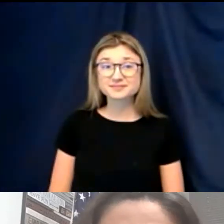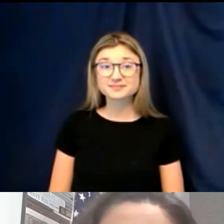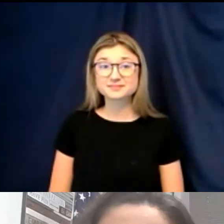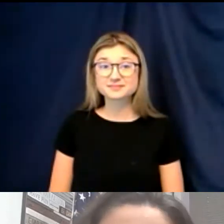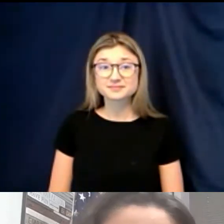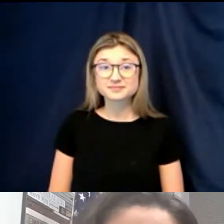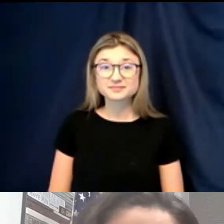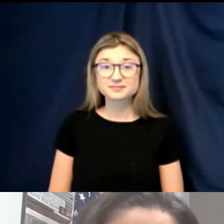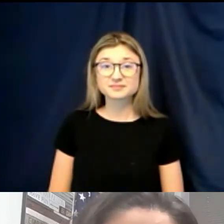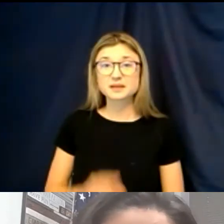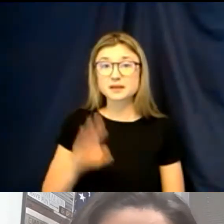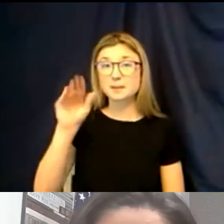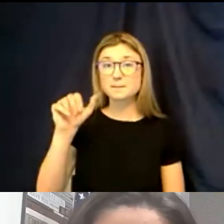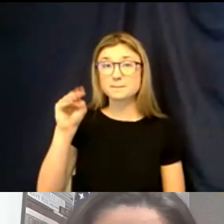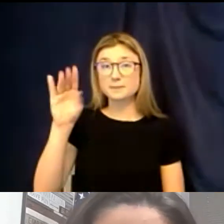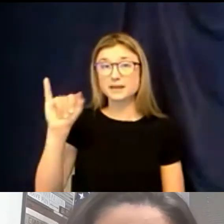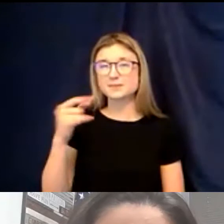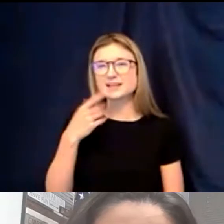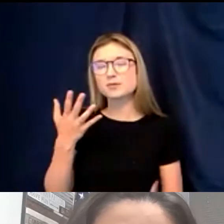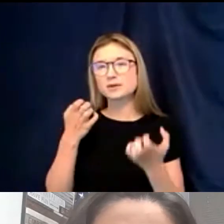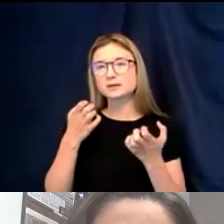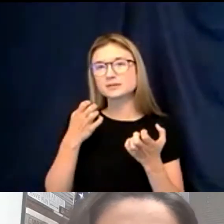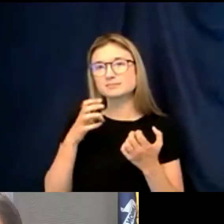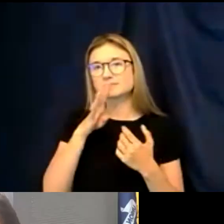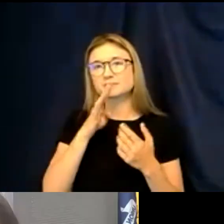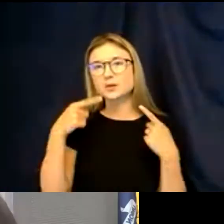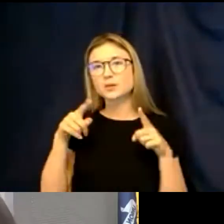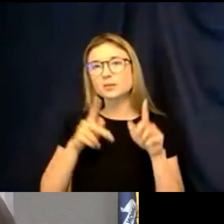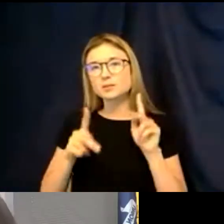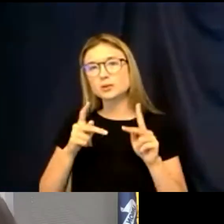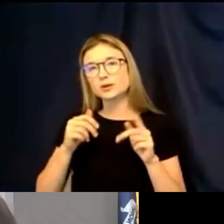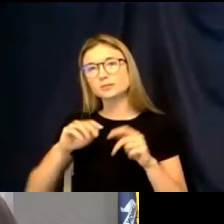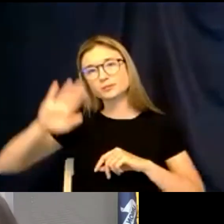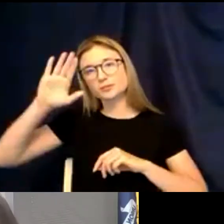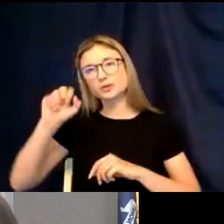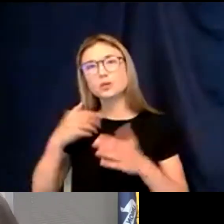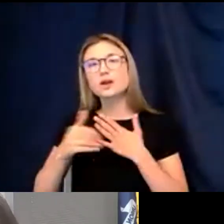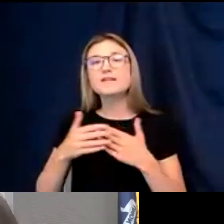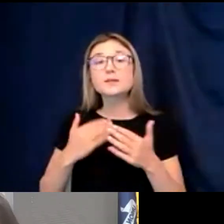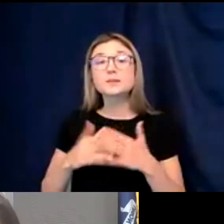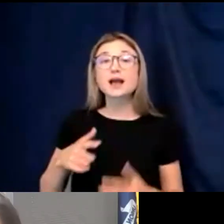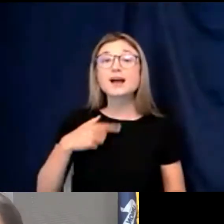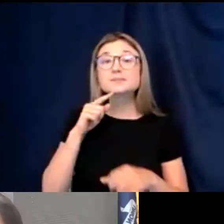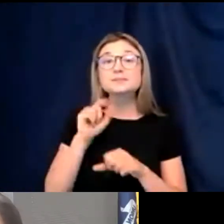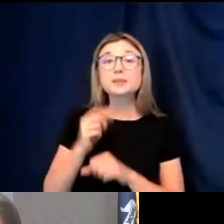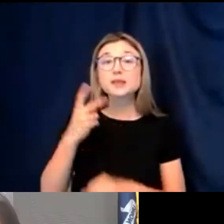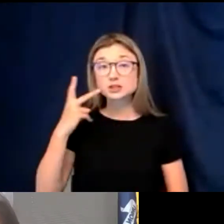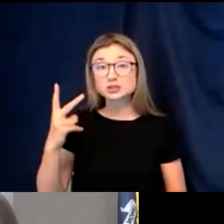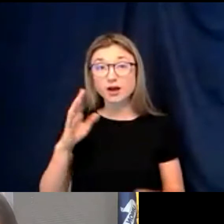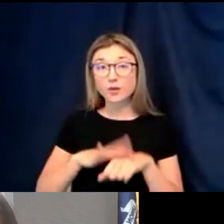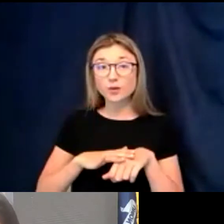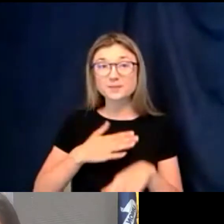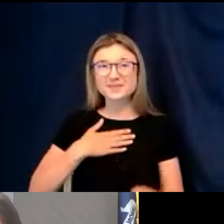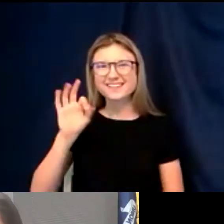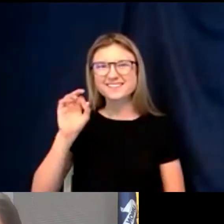Can I just say something while people are raising their hands or whatever? I actually saw on my my